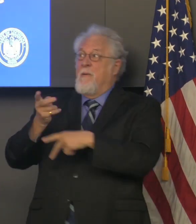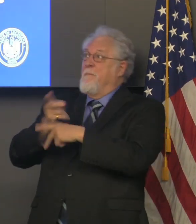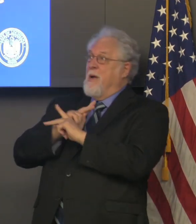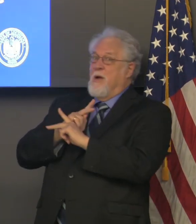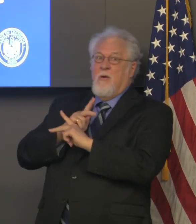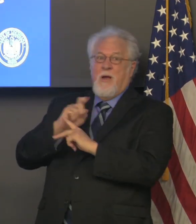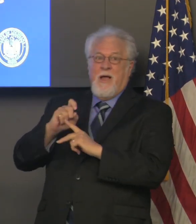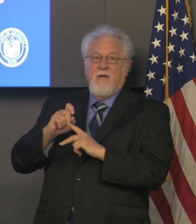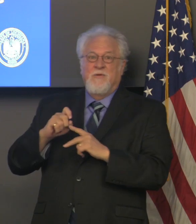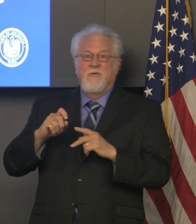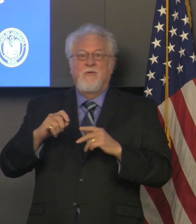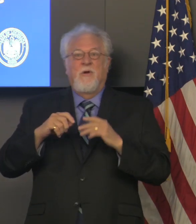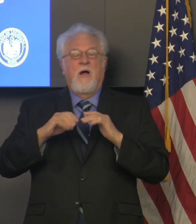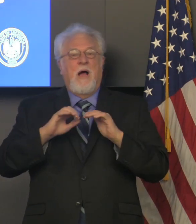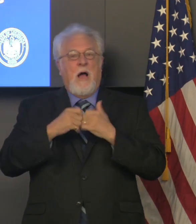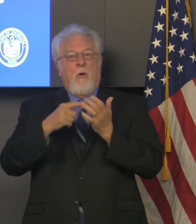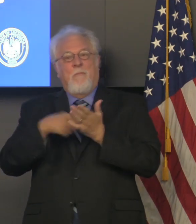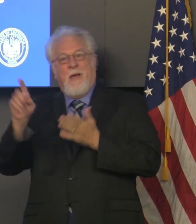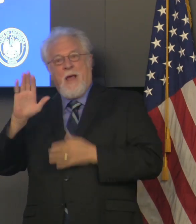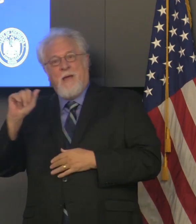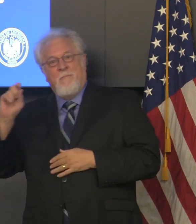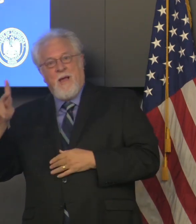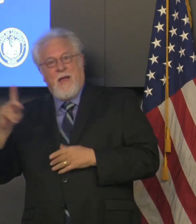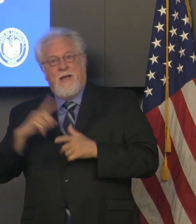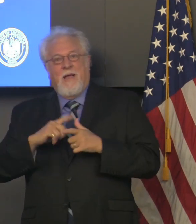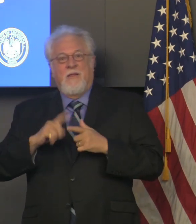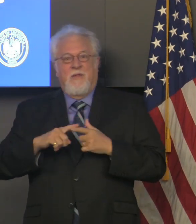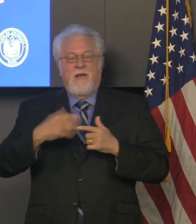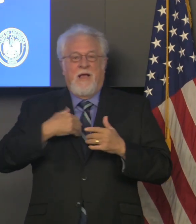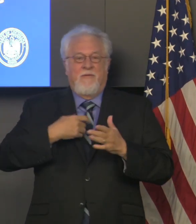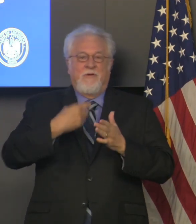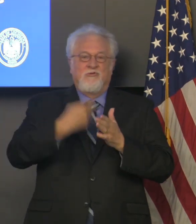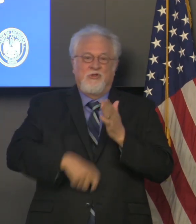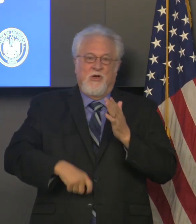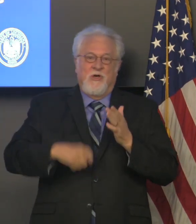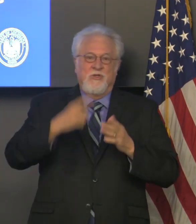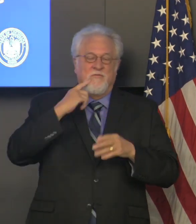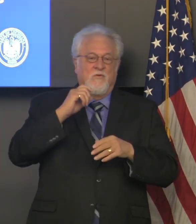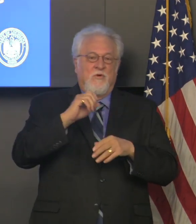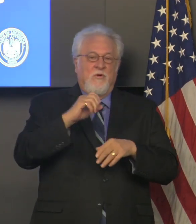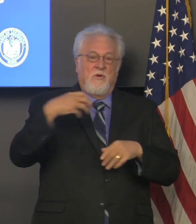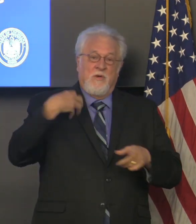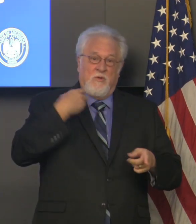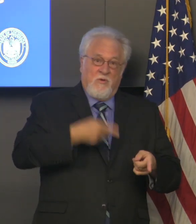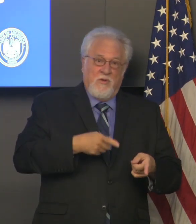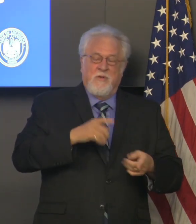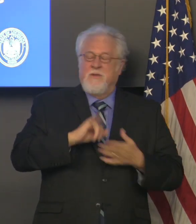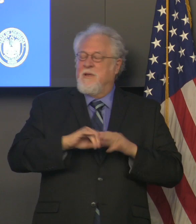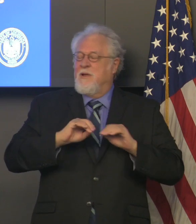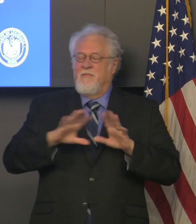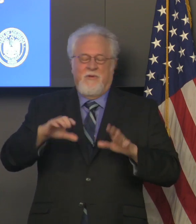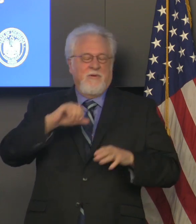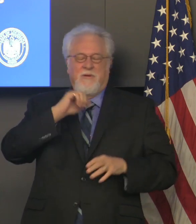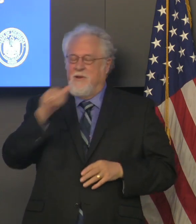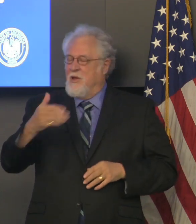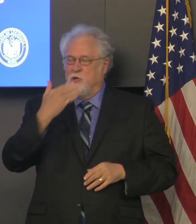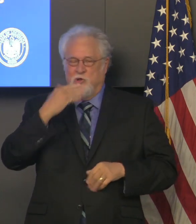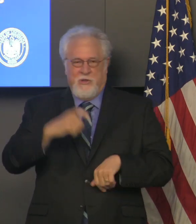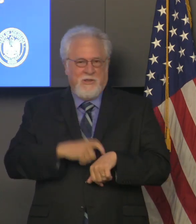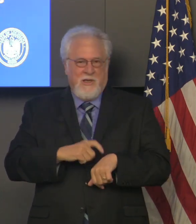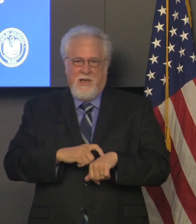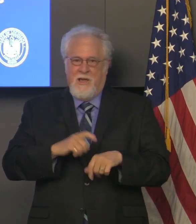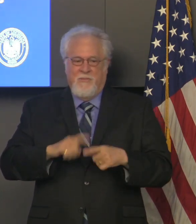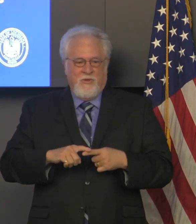have to set up a mechanism to pay it back, and so then there's a surcharge on employers. This is obviously not a good time